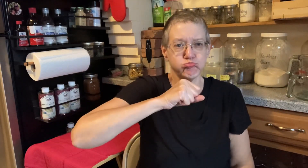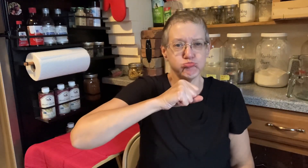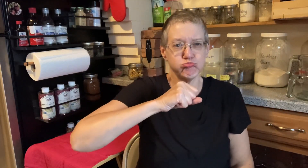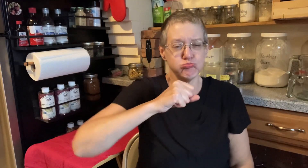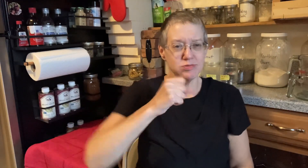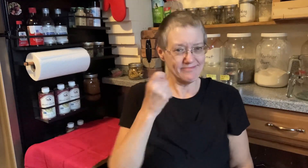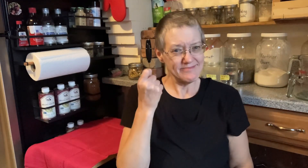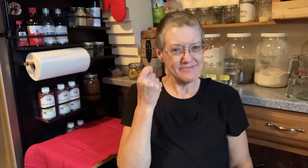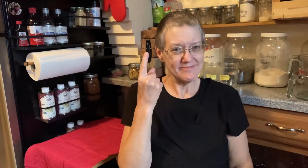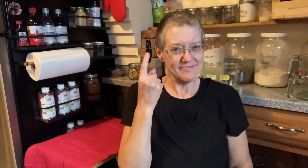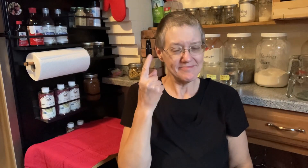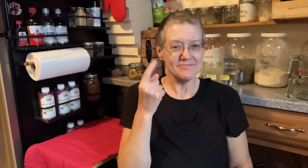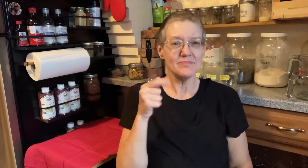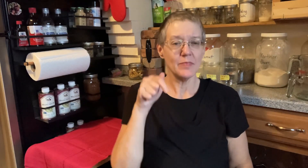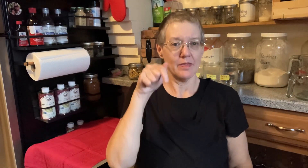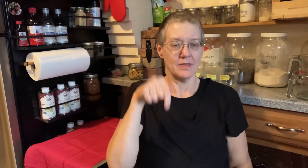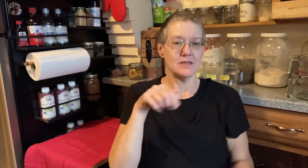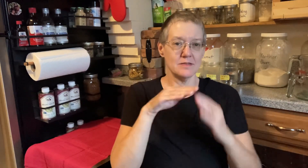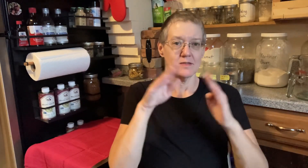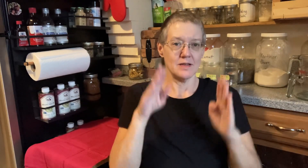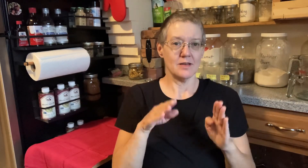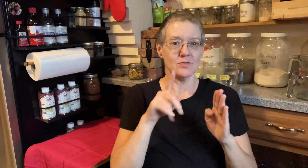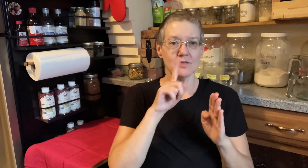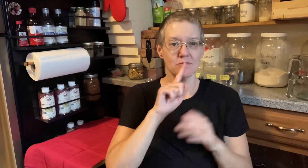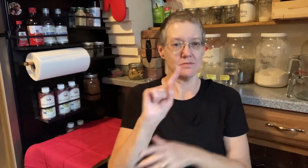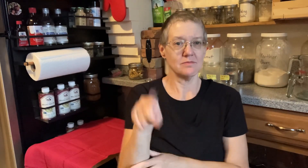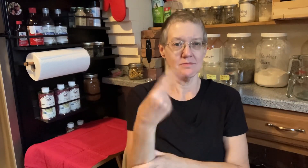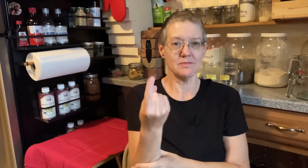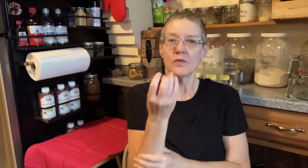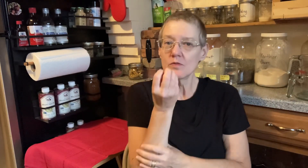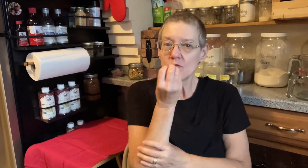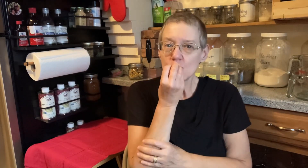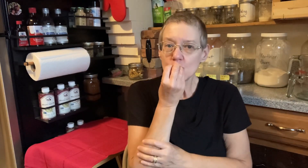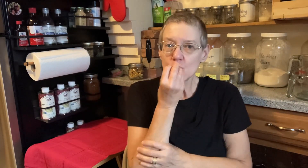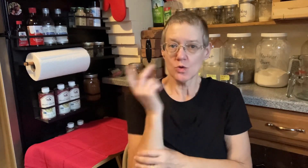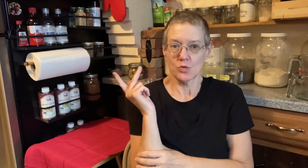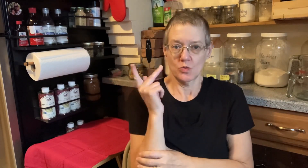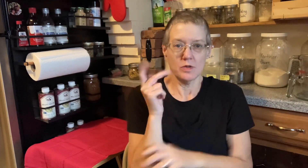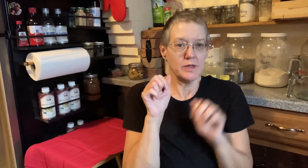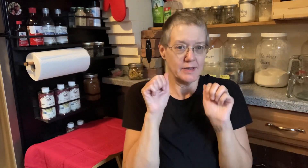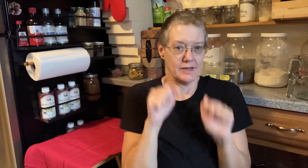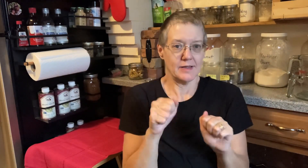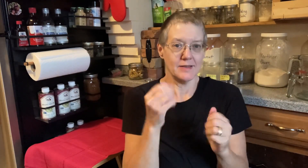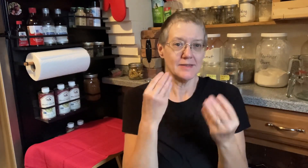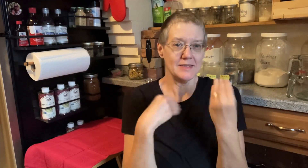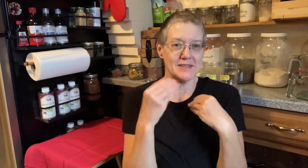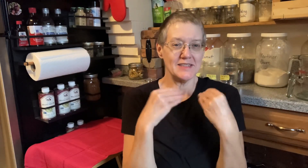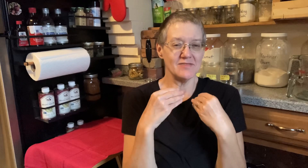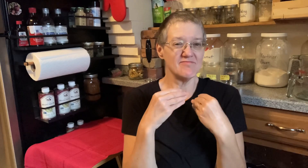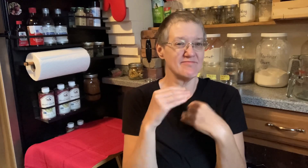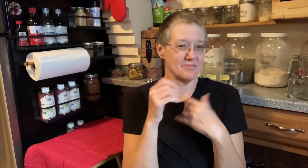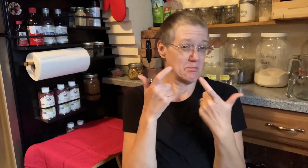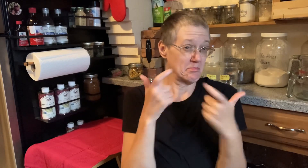energy resisting it, and I don't want to do that. So in this house, we only have food that we can eat.